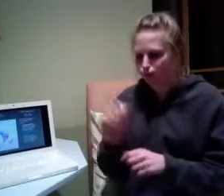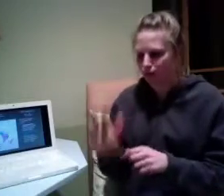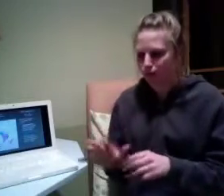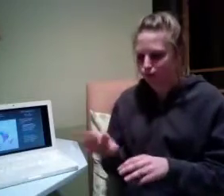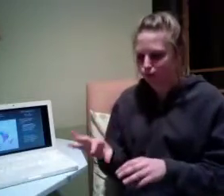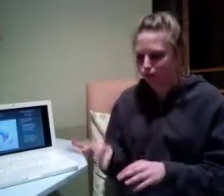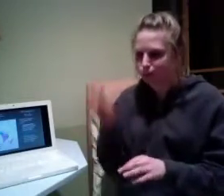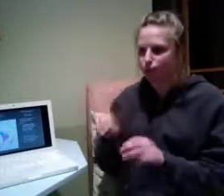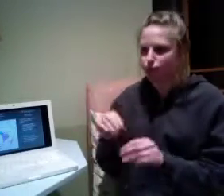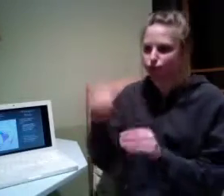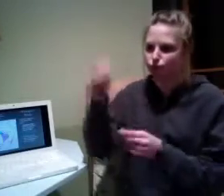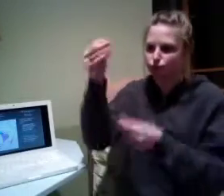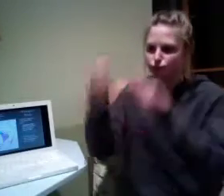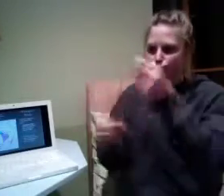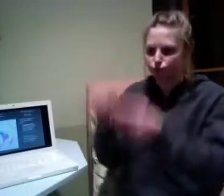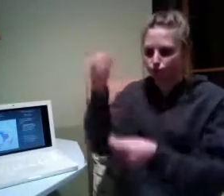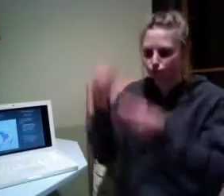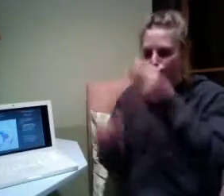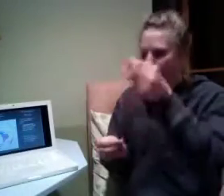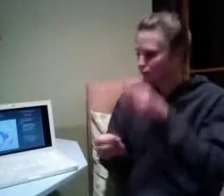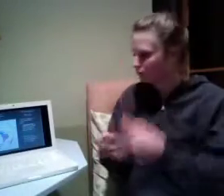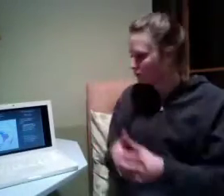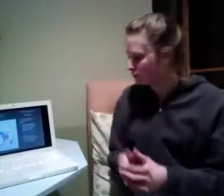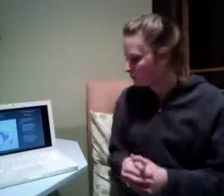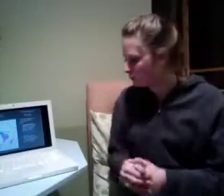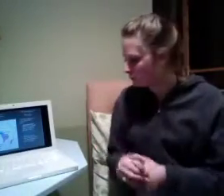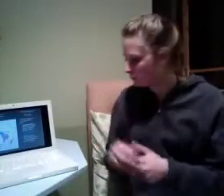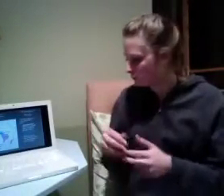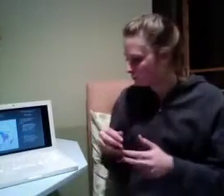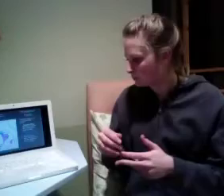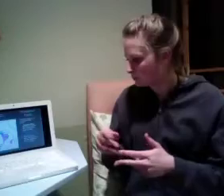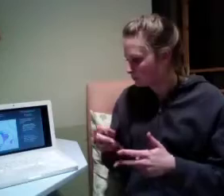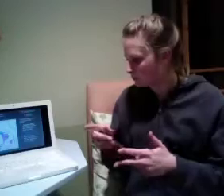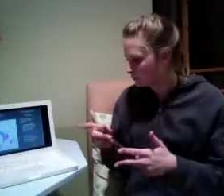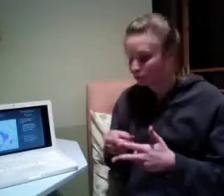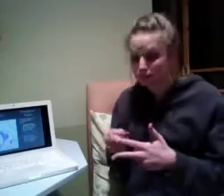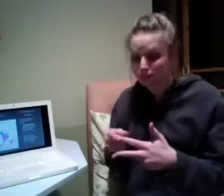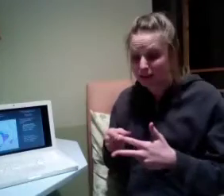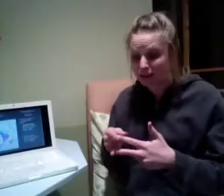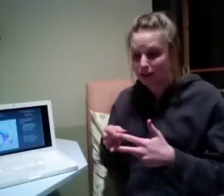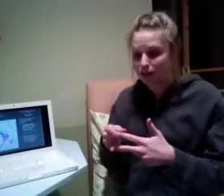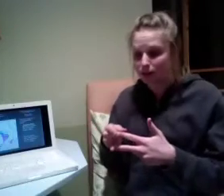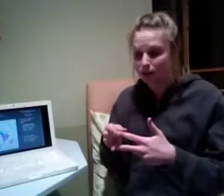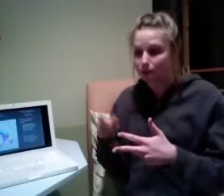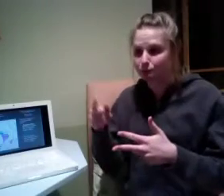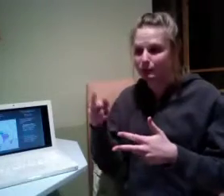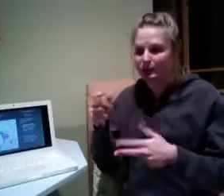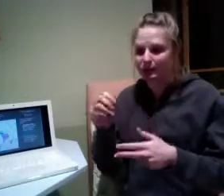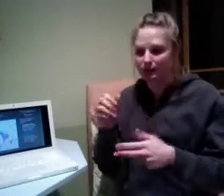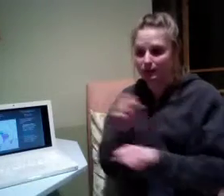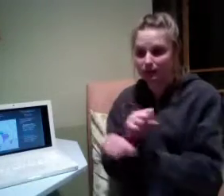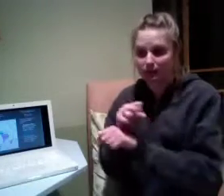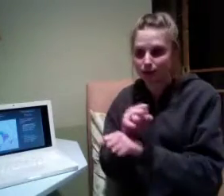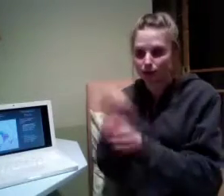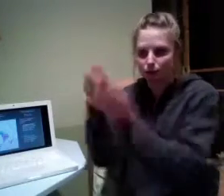Passage, where these slaves are then transported to the Americas. And the third part was